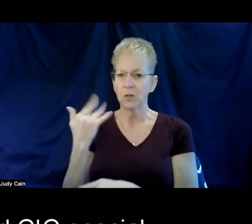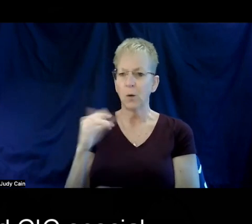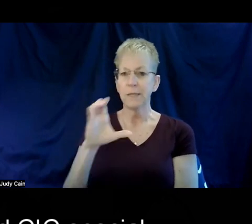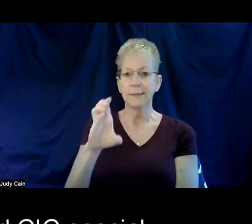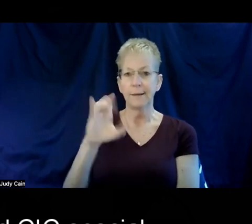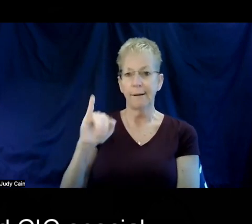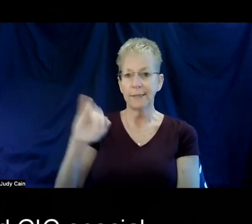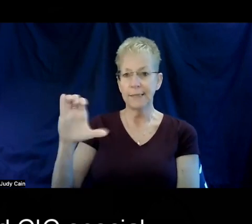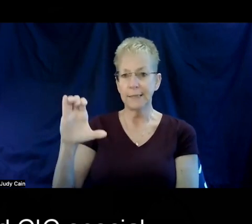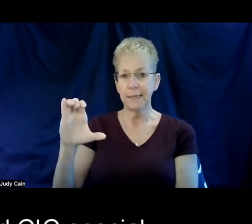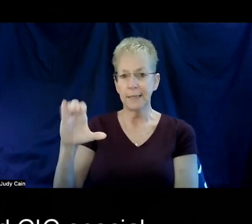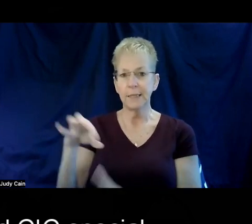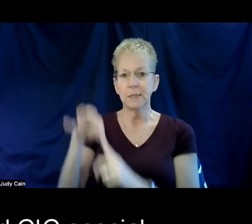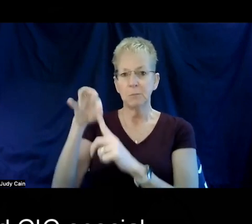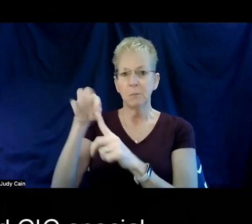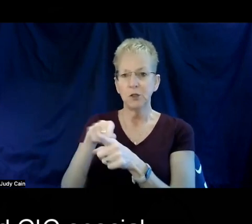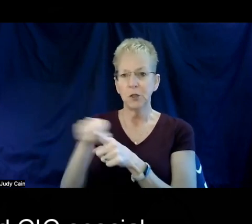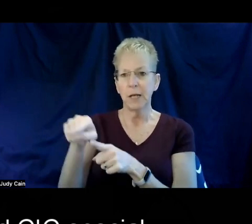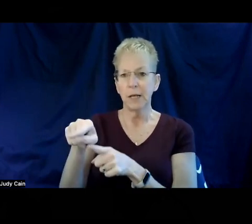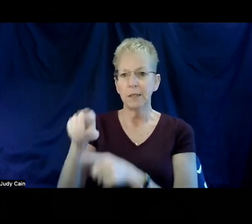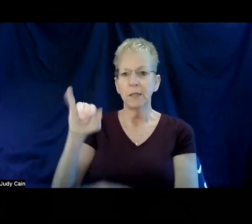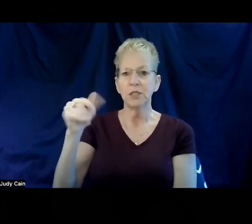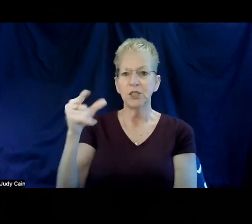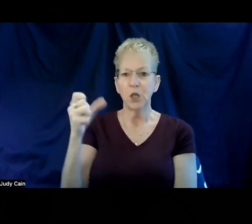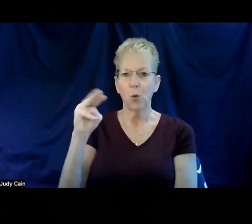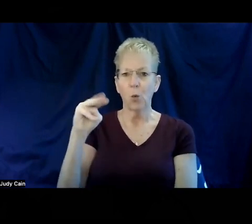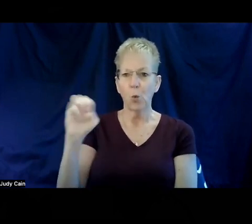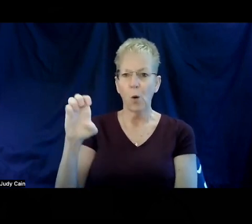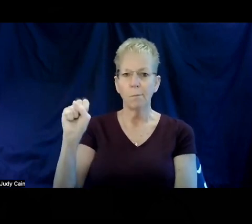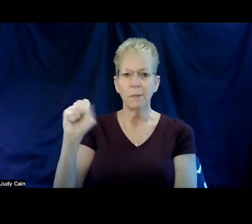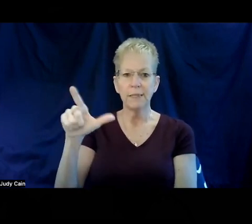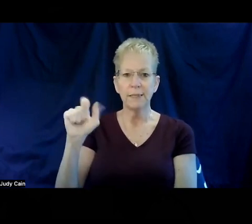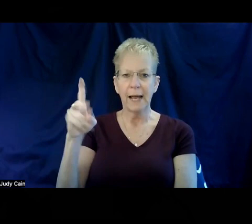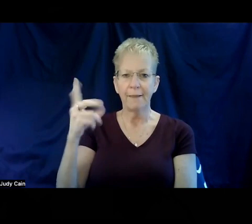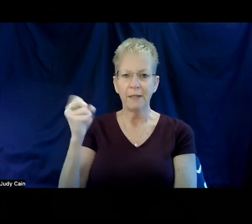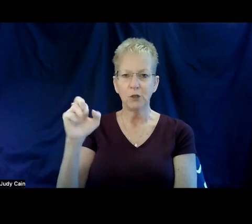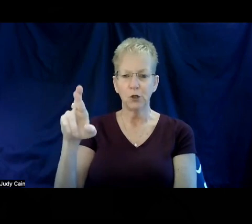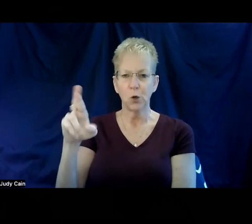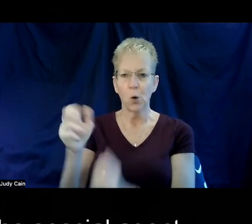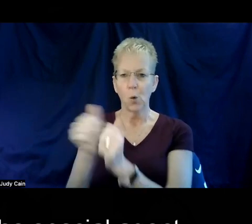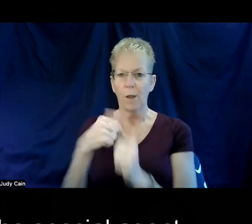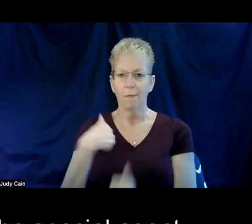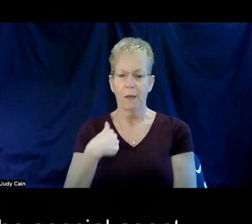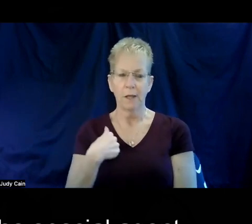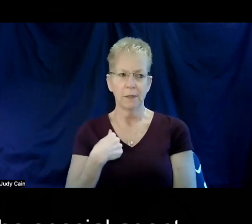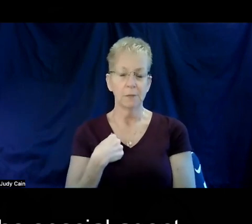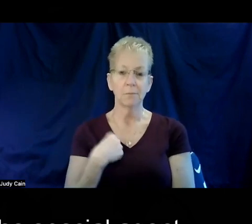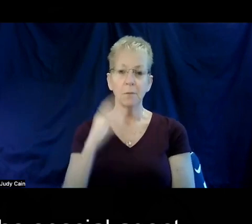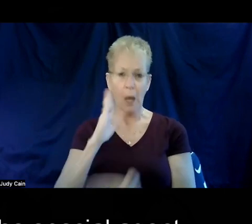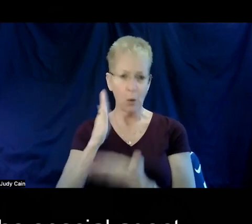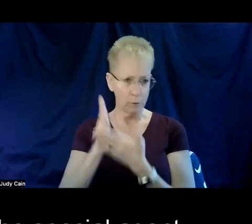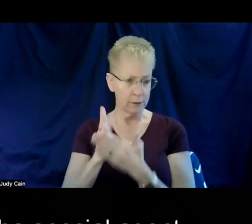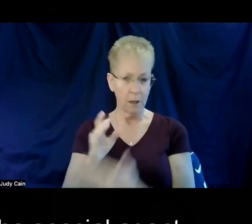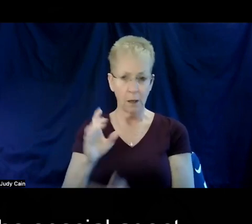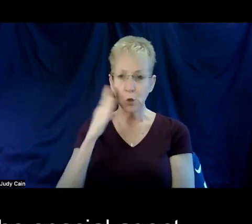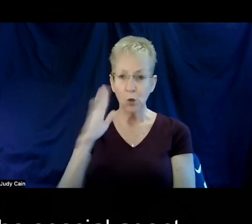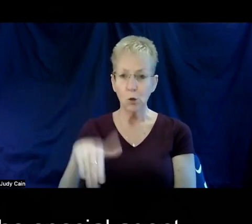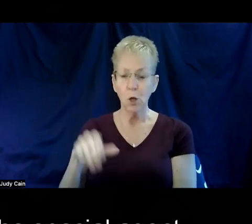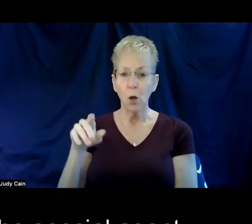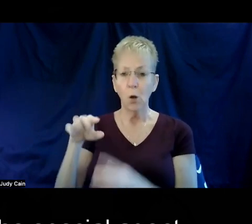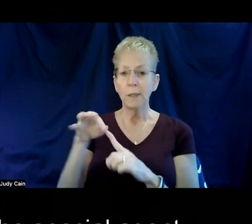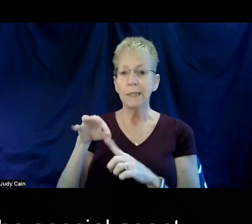Special Agent Jerome Salinger with us. Then I'm just going to stop there. Does anybody know who Special Agent